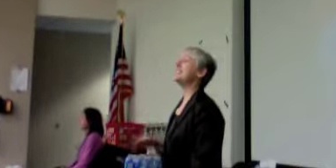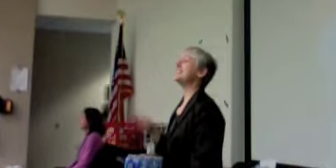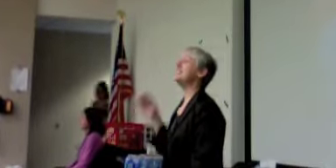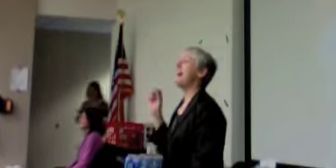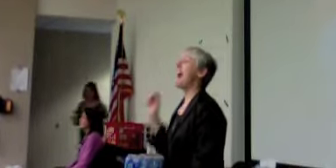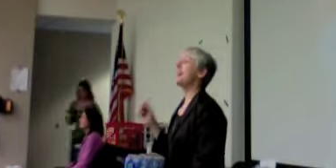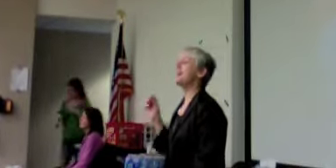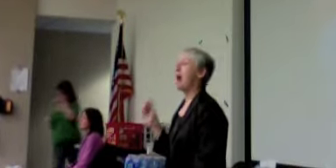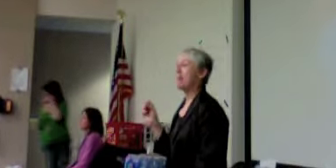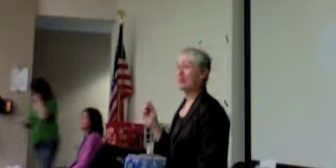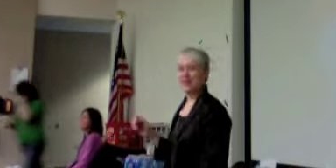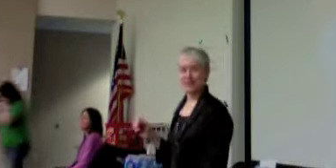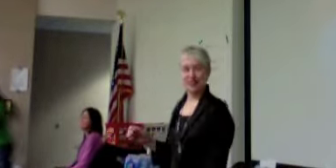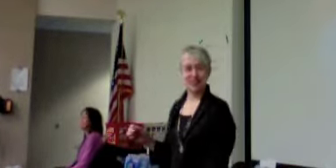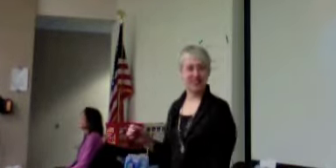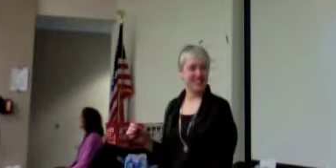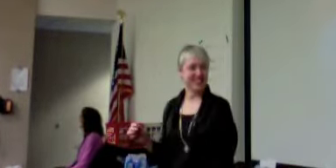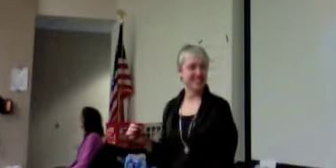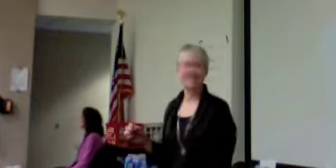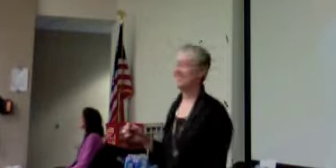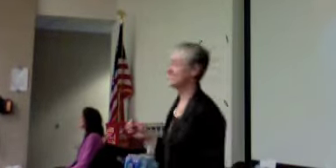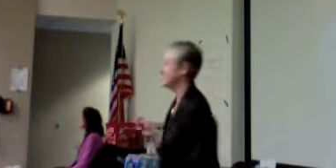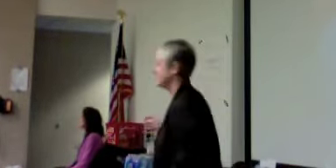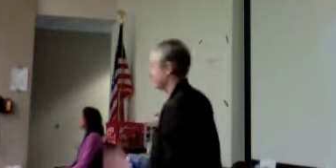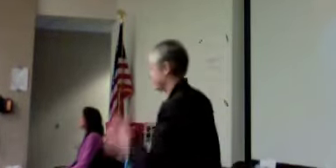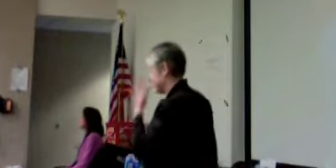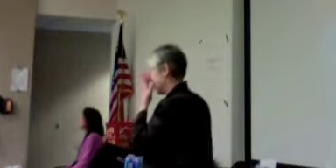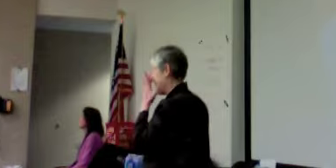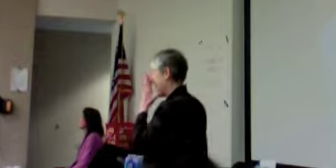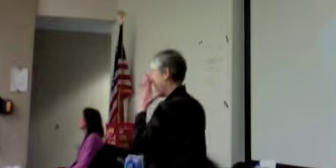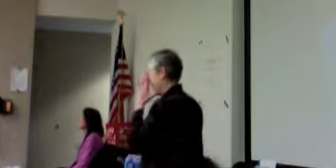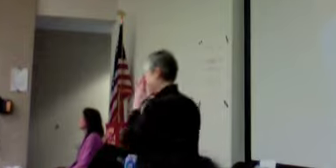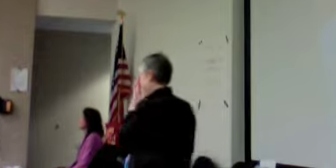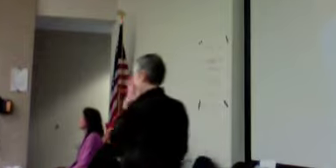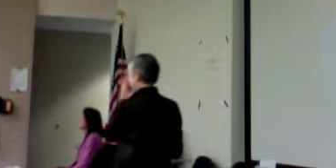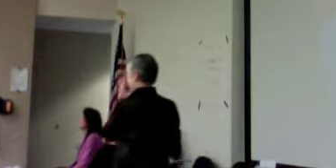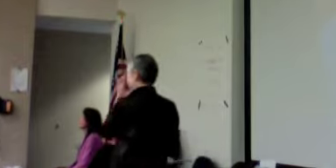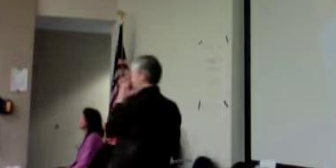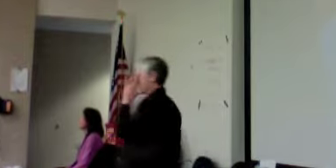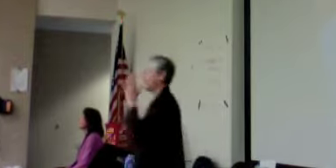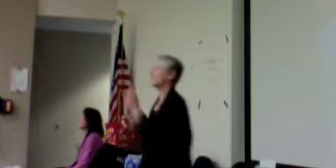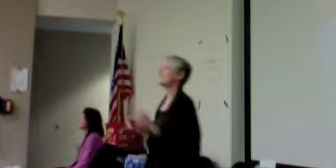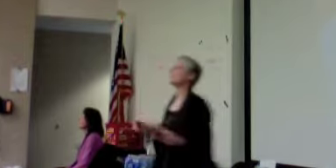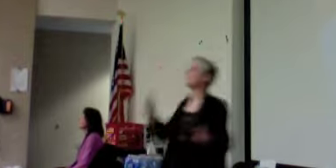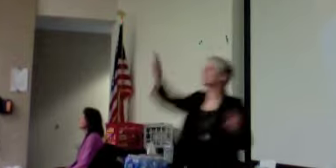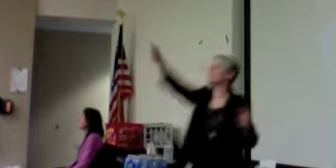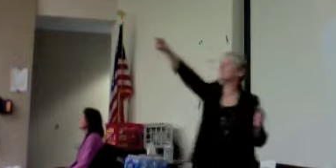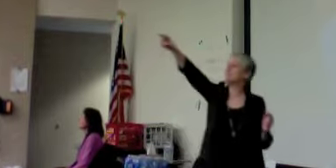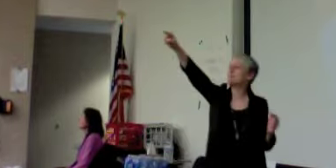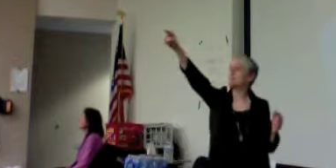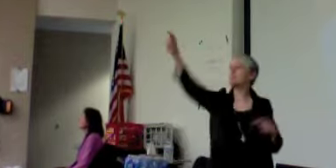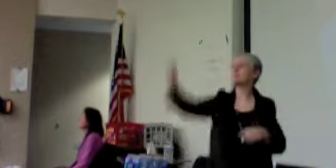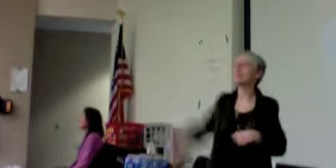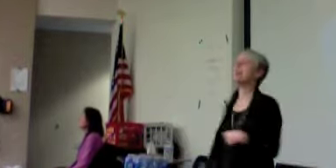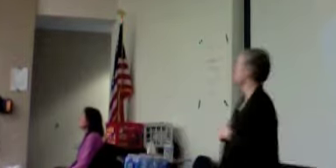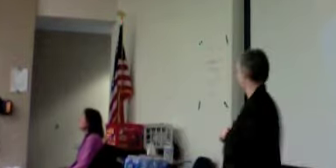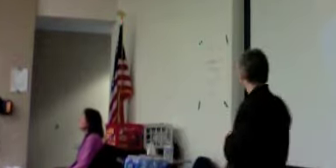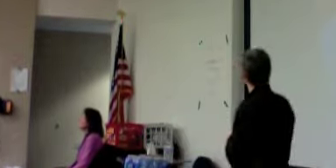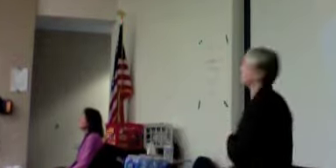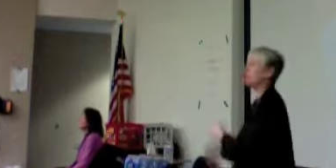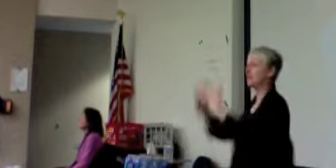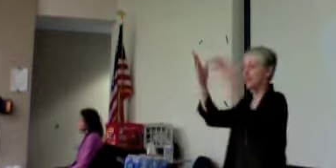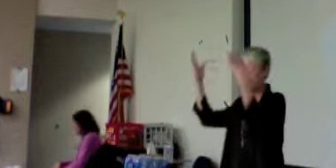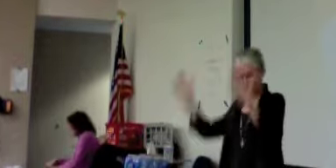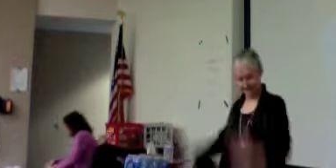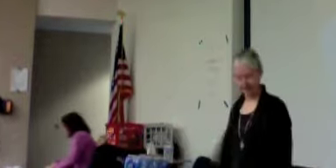Okay, this is not a pop quiz, folks. Let's focus, guys. Let's focus. Okay. Yes. Excellent.